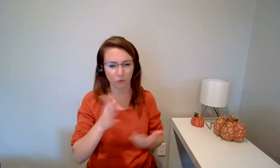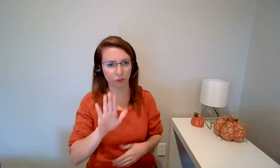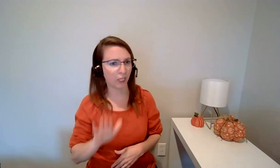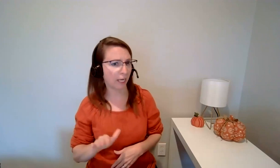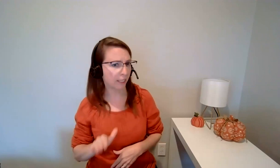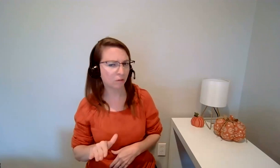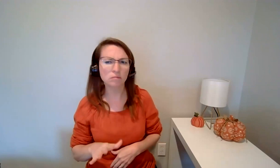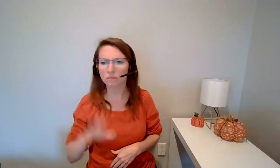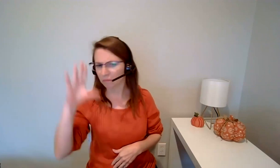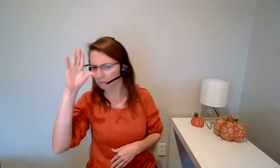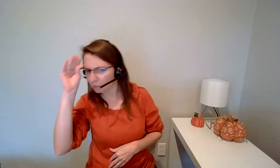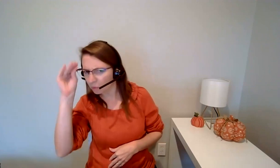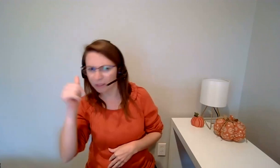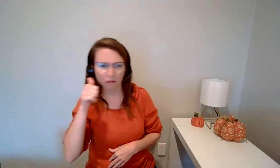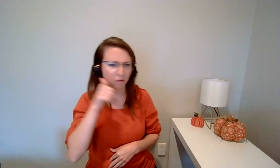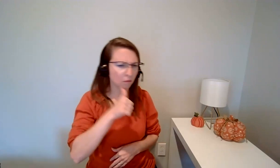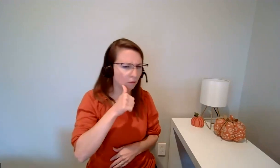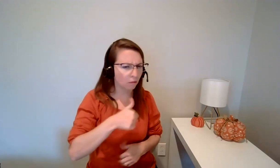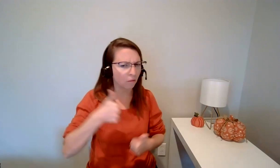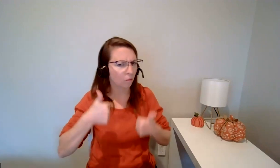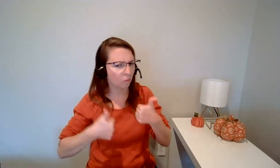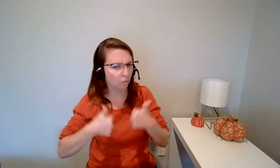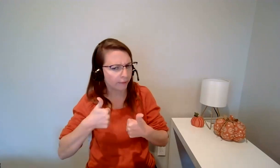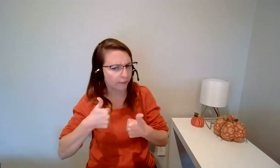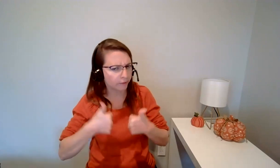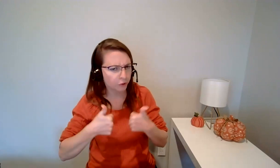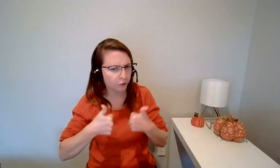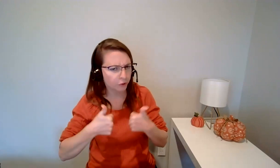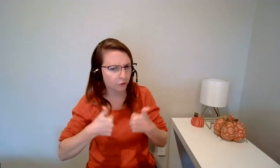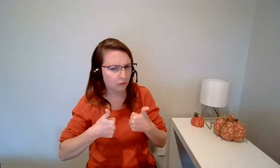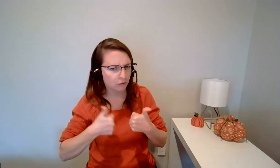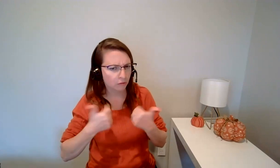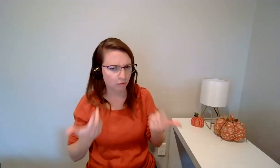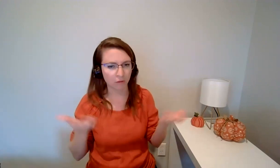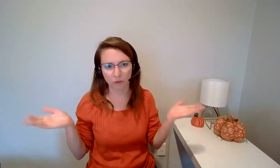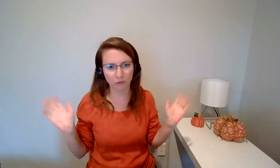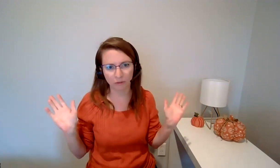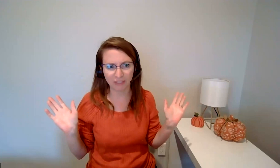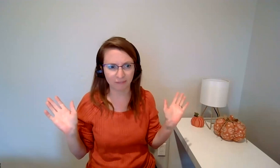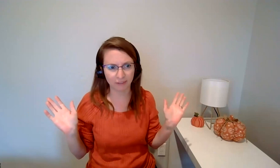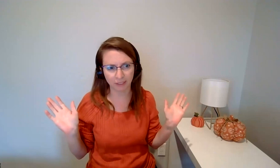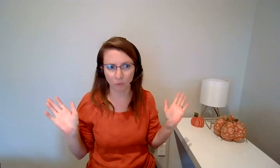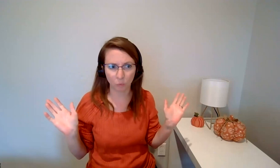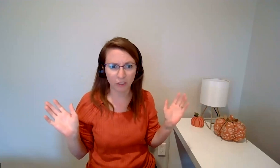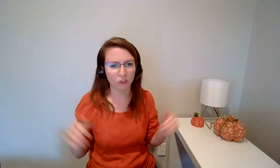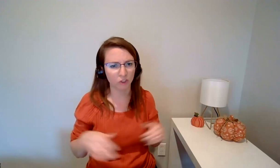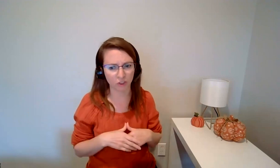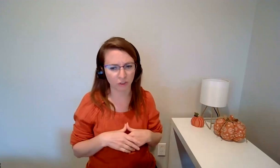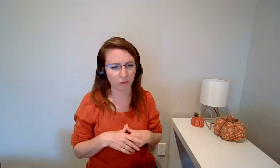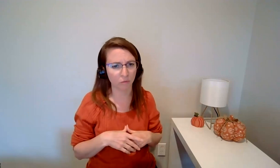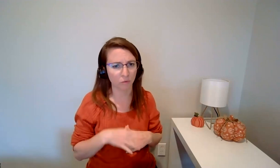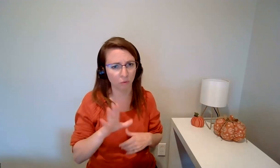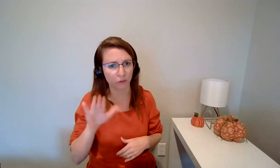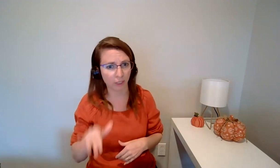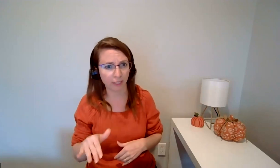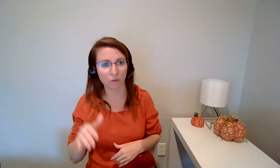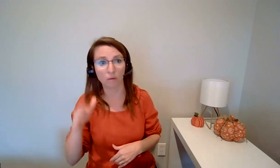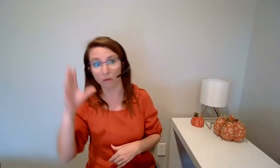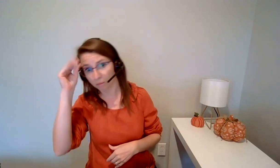your child, boy, girl, which? Or you don't even have to sign which. You could just do your child,